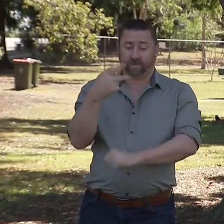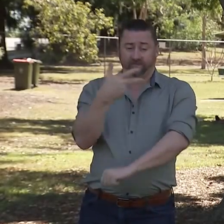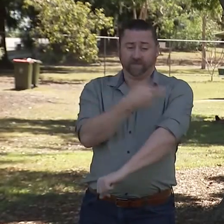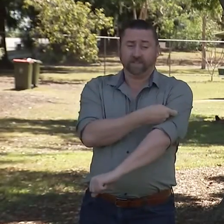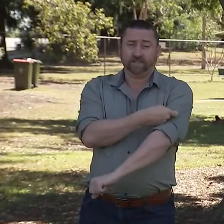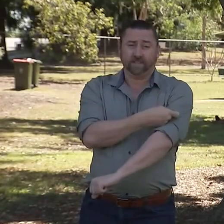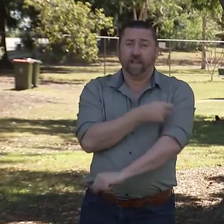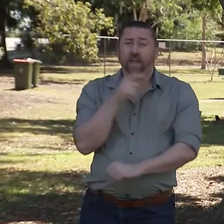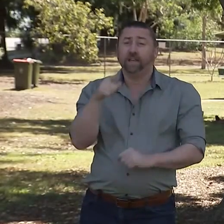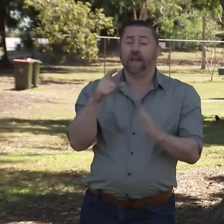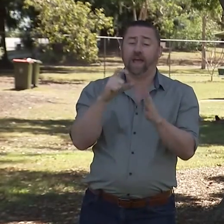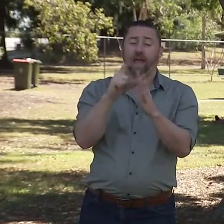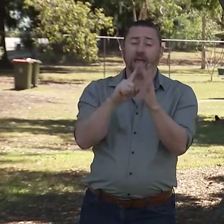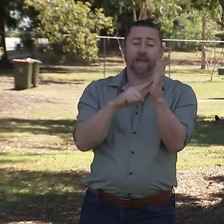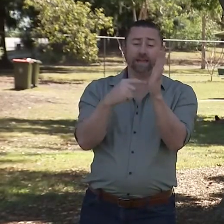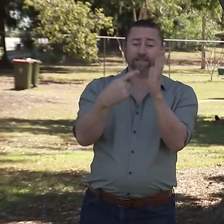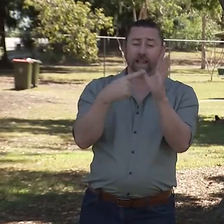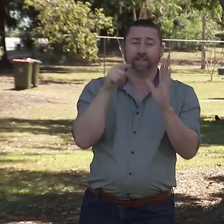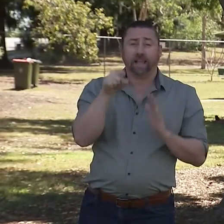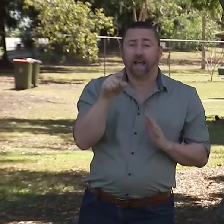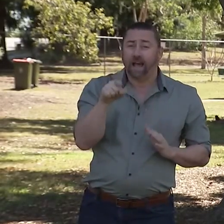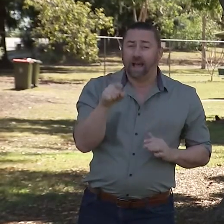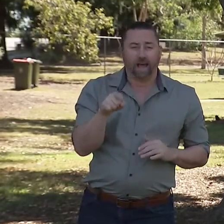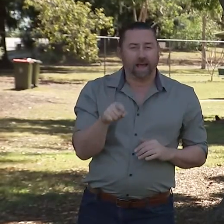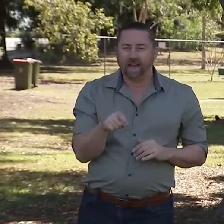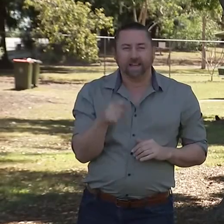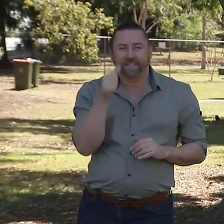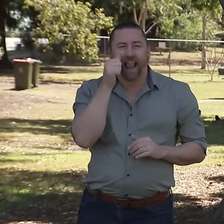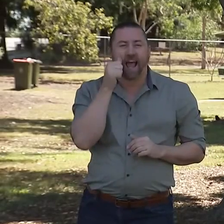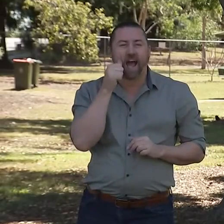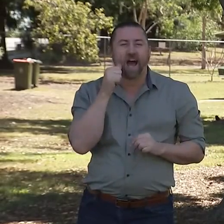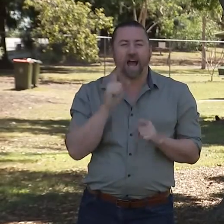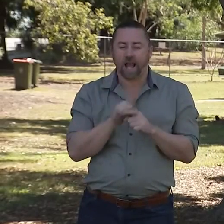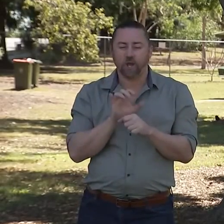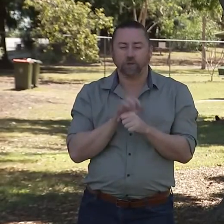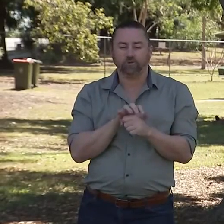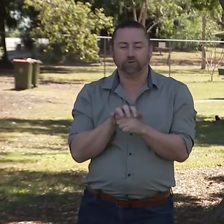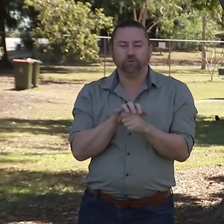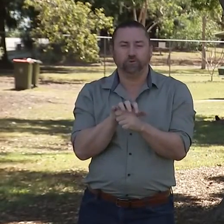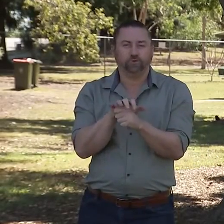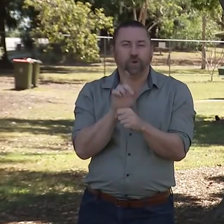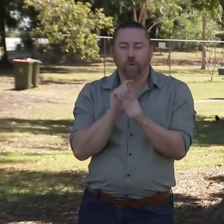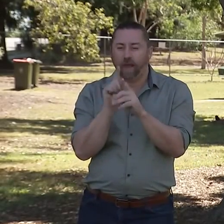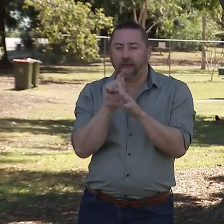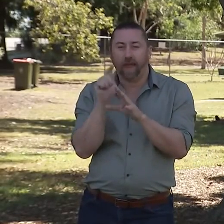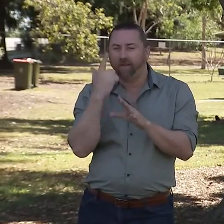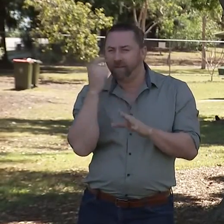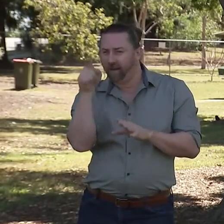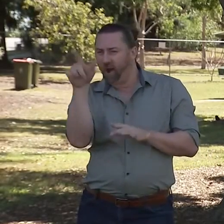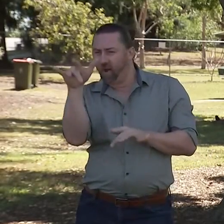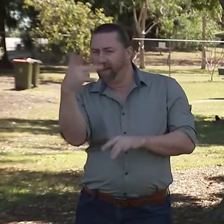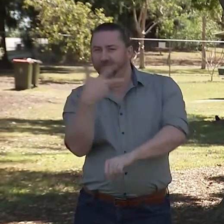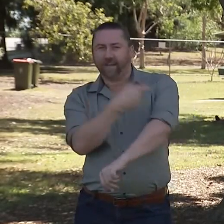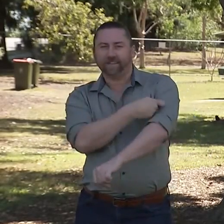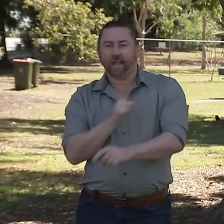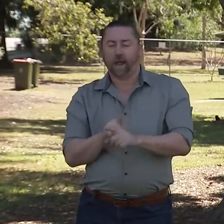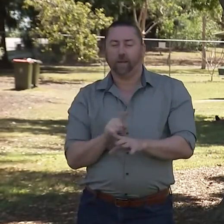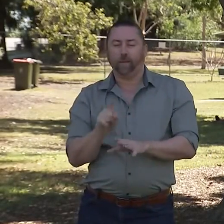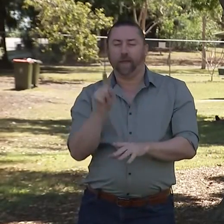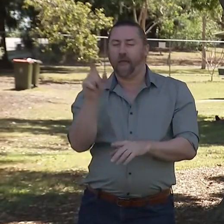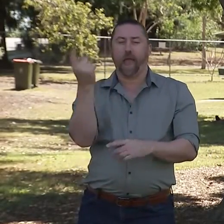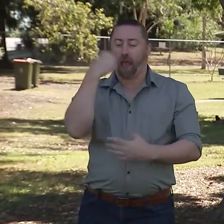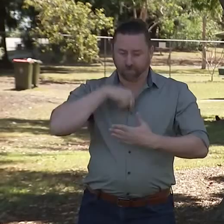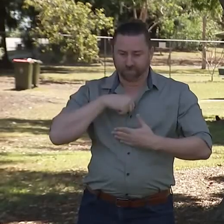know about this virus is it'll hunt down those people who are unvaccinated. So that is the key, to